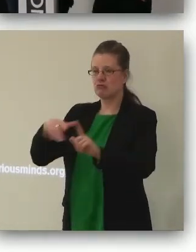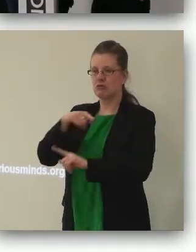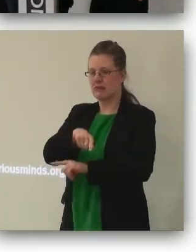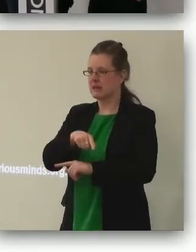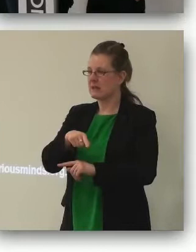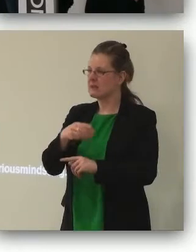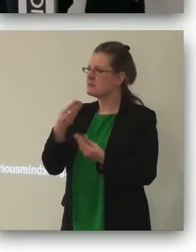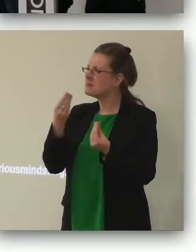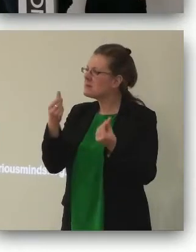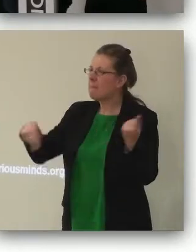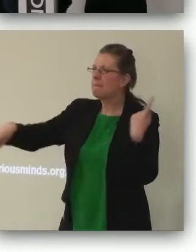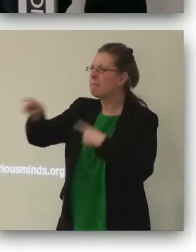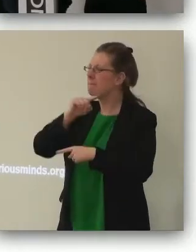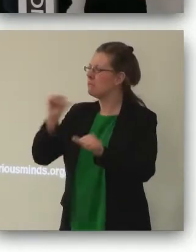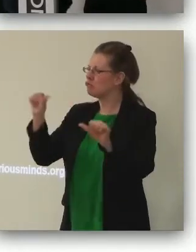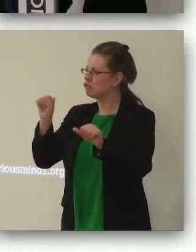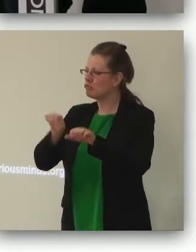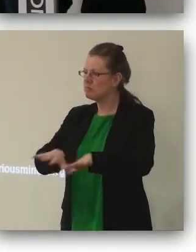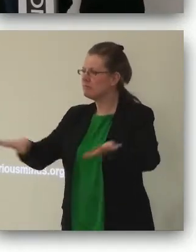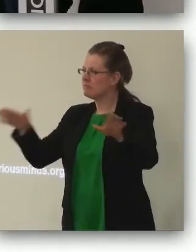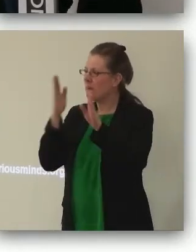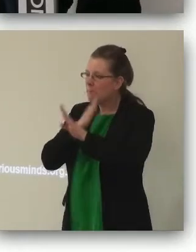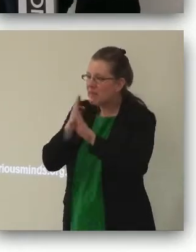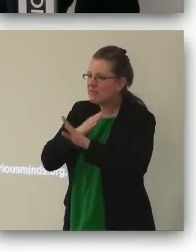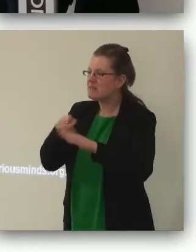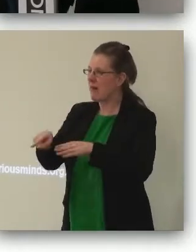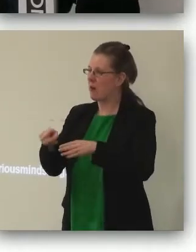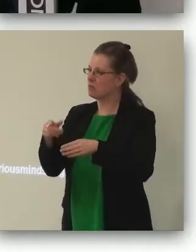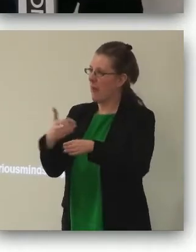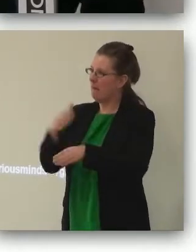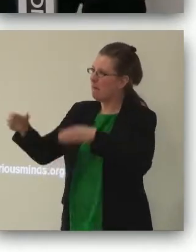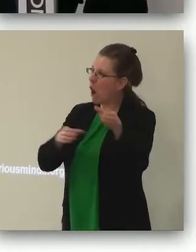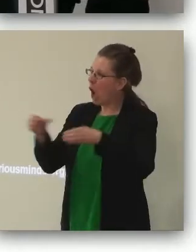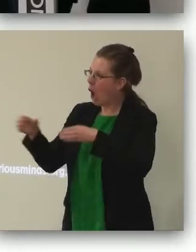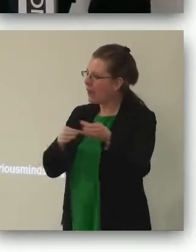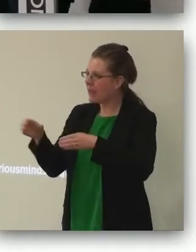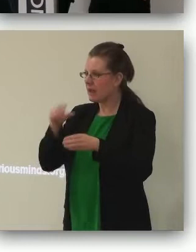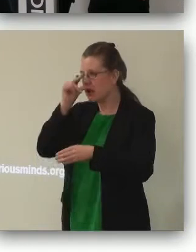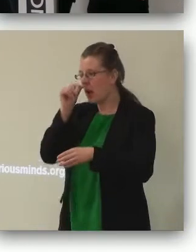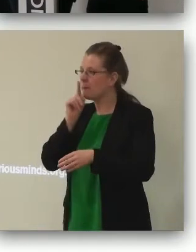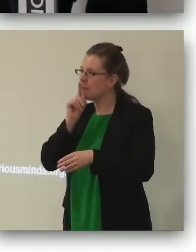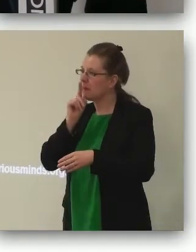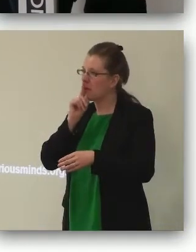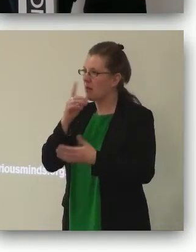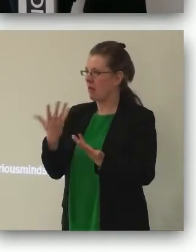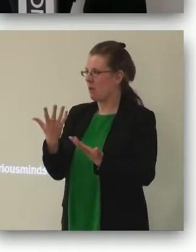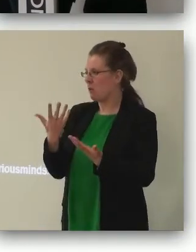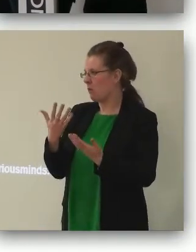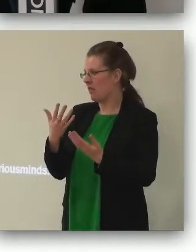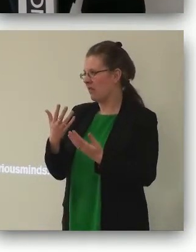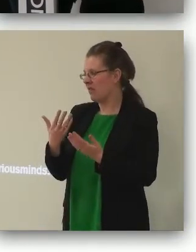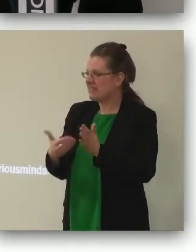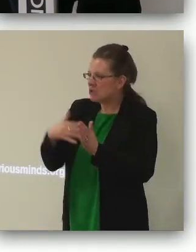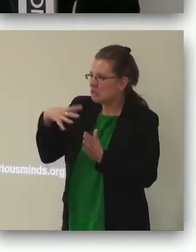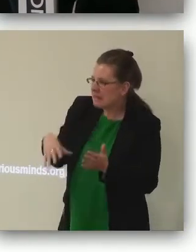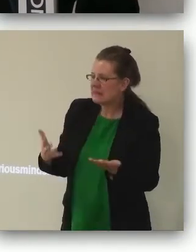employing disadvantaged and vulnerable young people, and we'll be looking at what some of the potential benefits are to employers. And